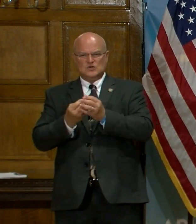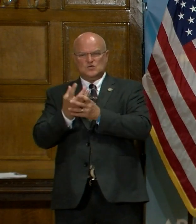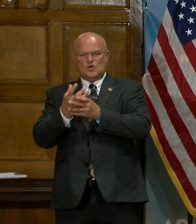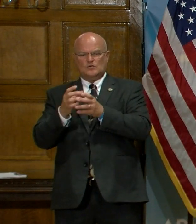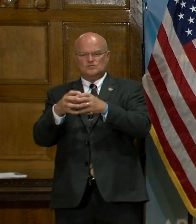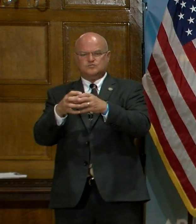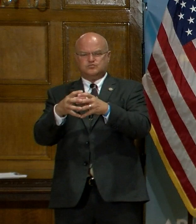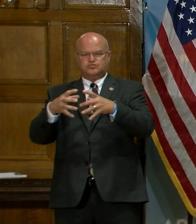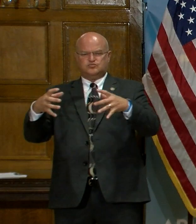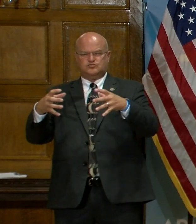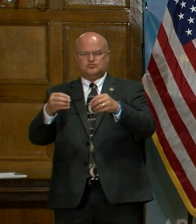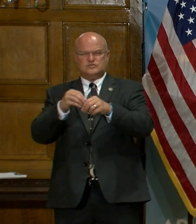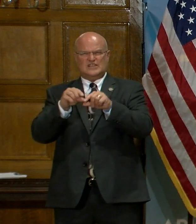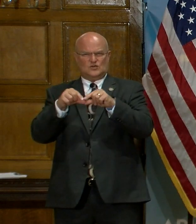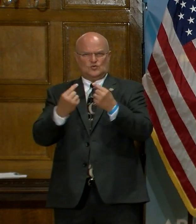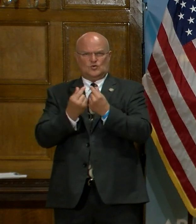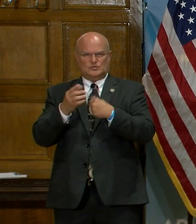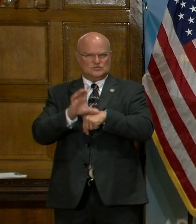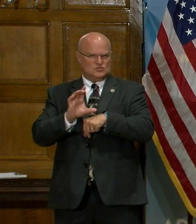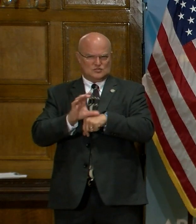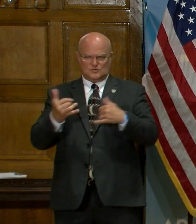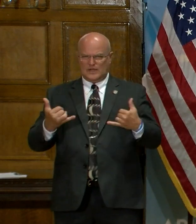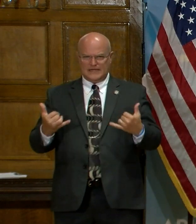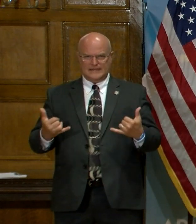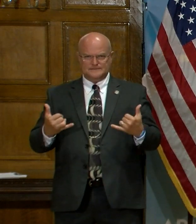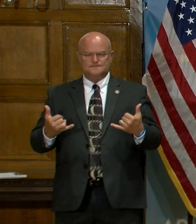growing clusters there.